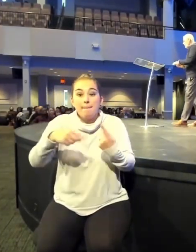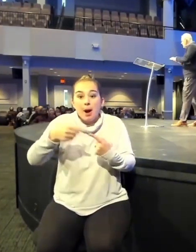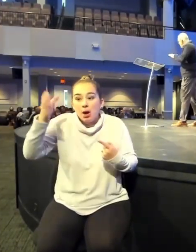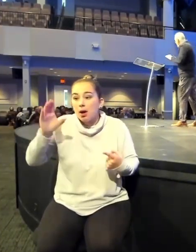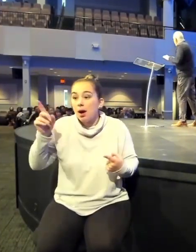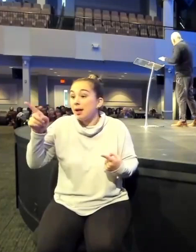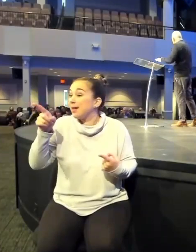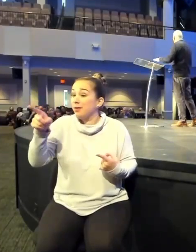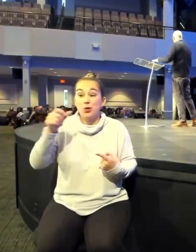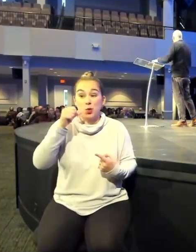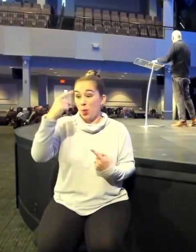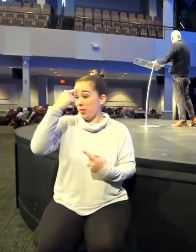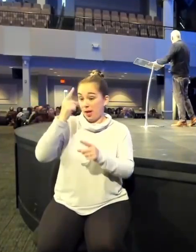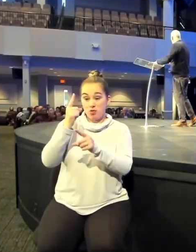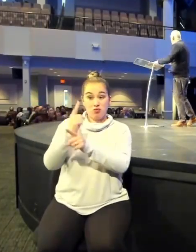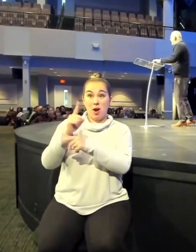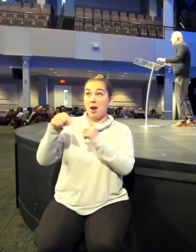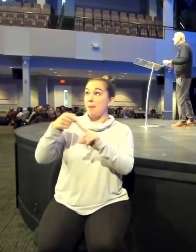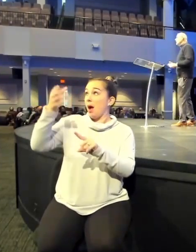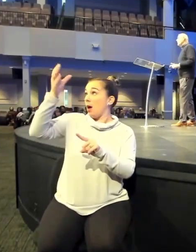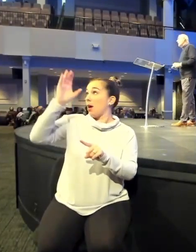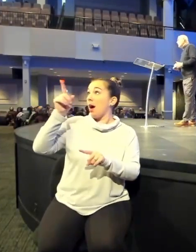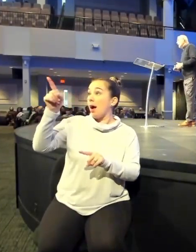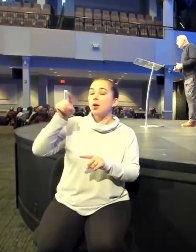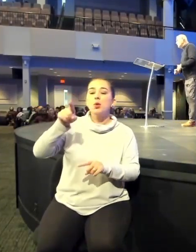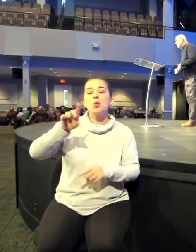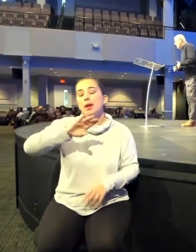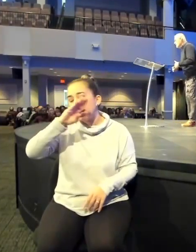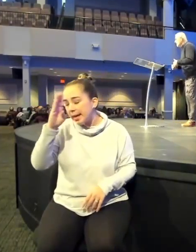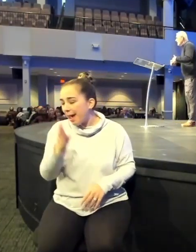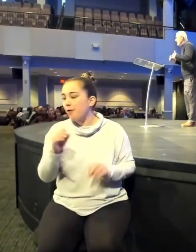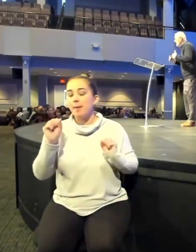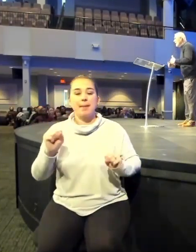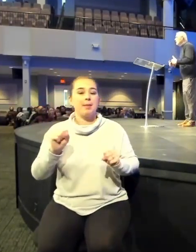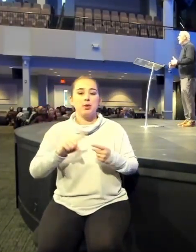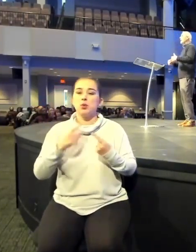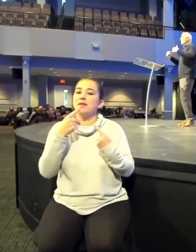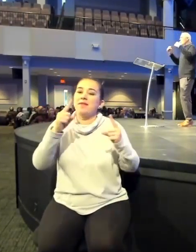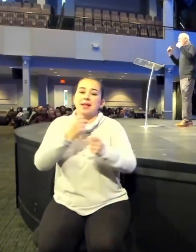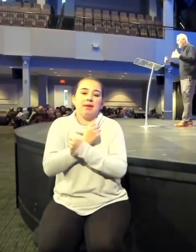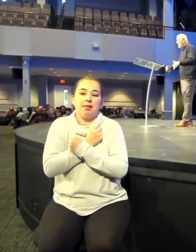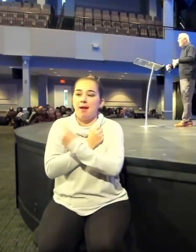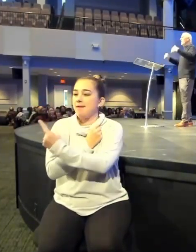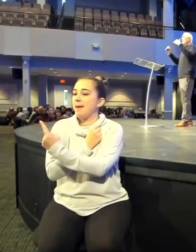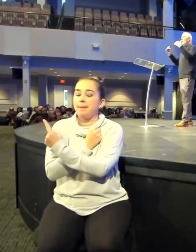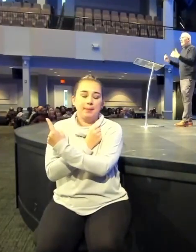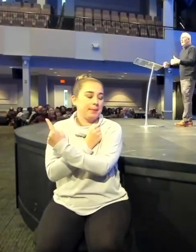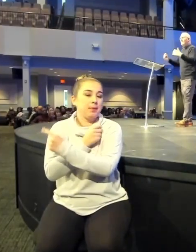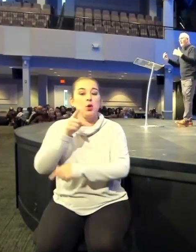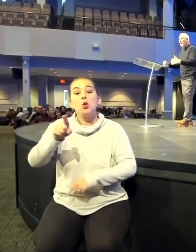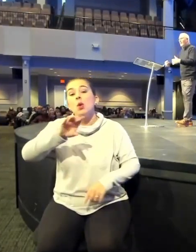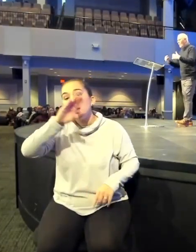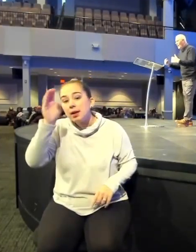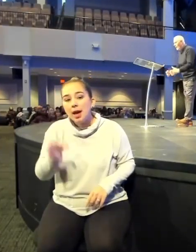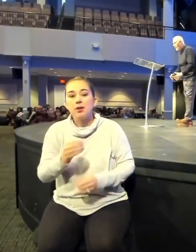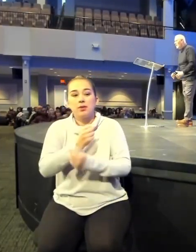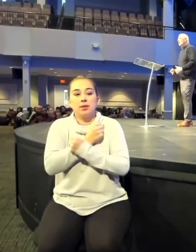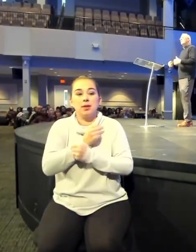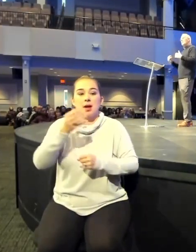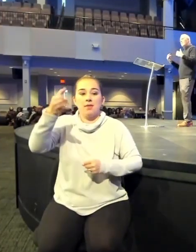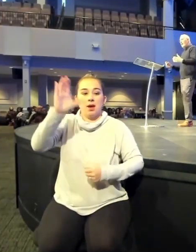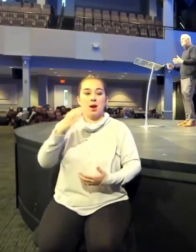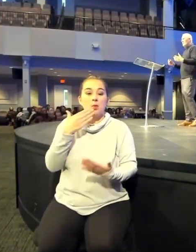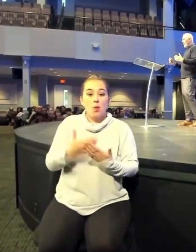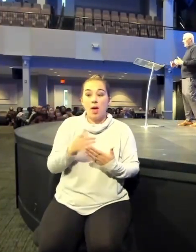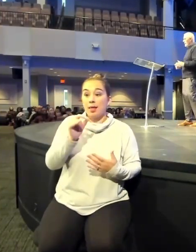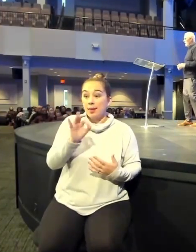because if you do not think the right way about God, you will not be able to effectively love God. You will never love God well if